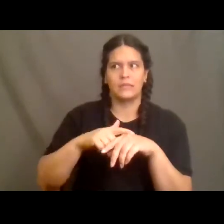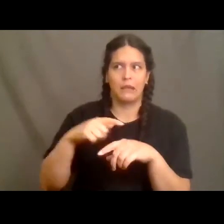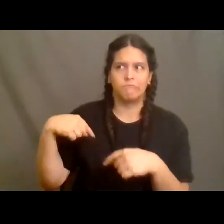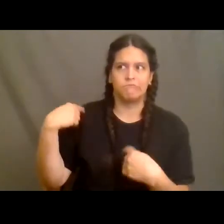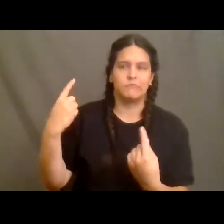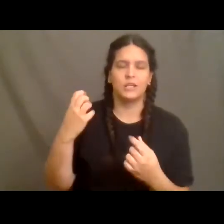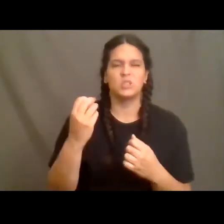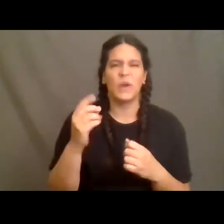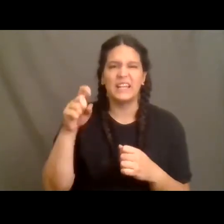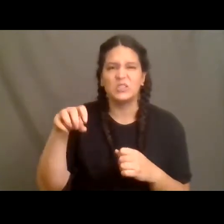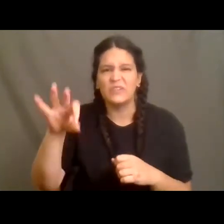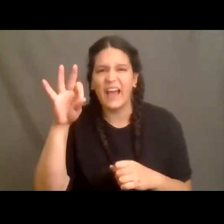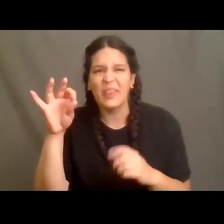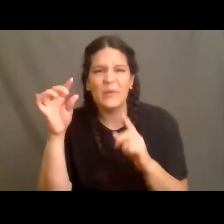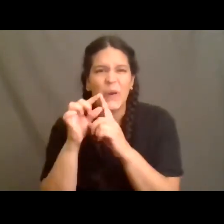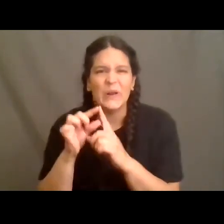to